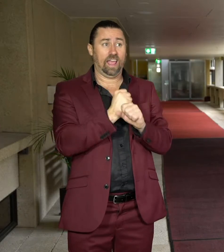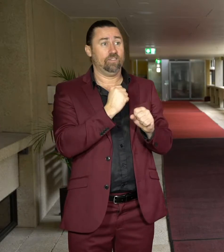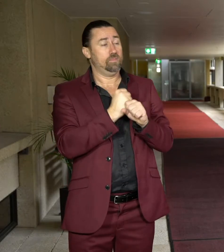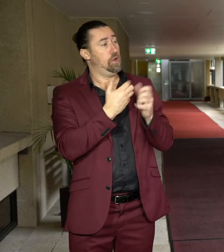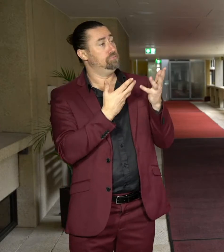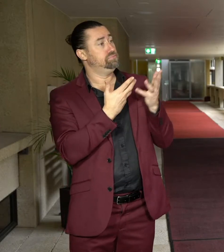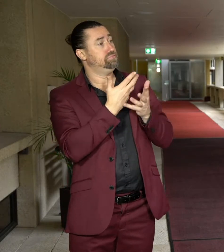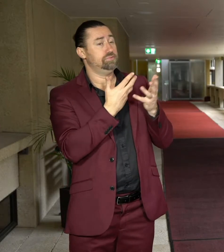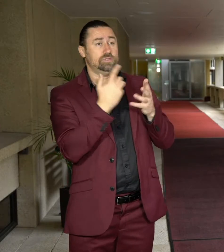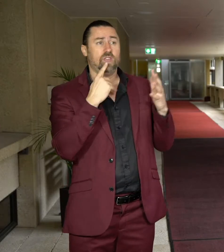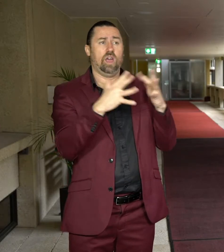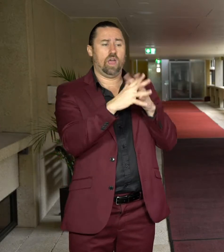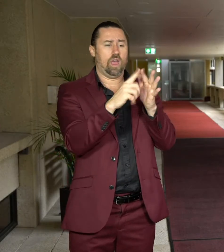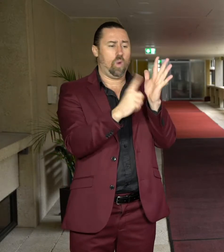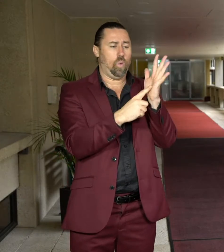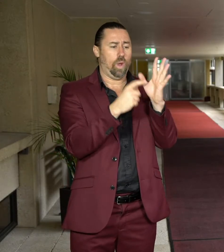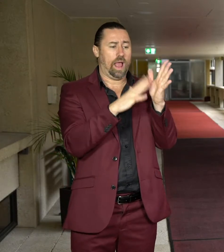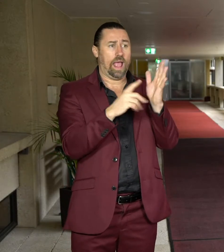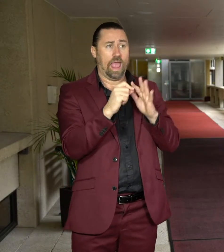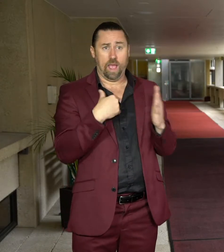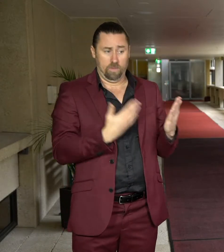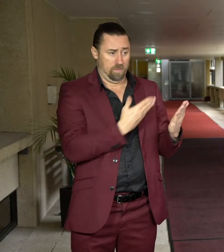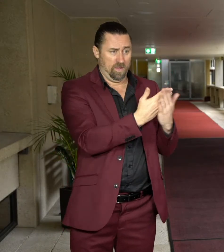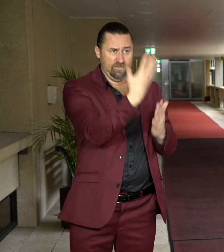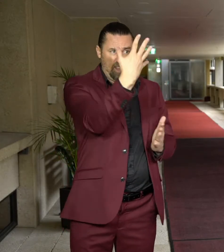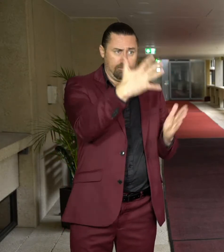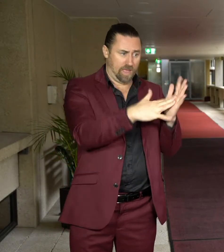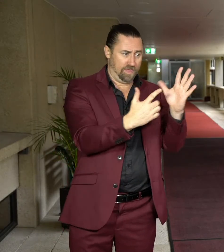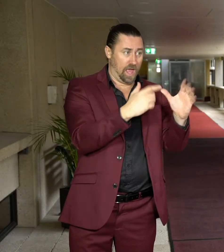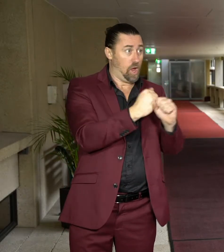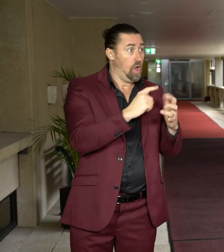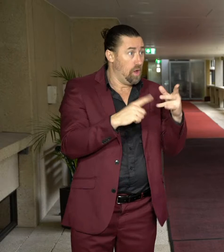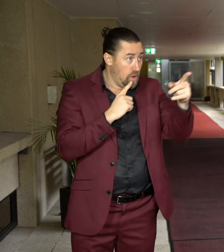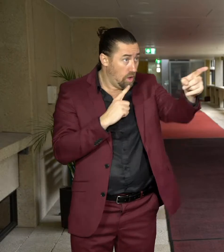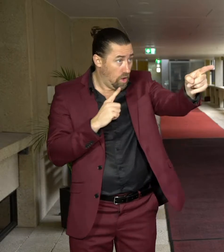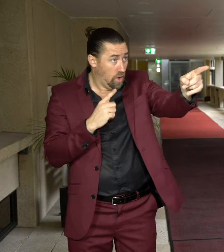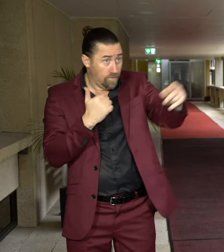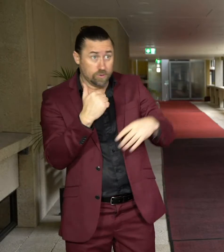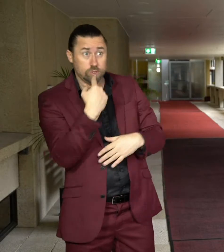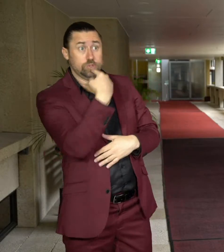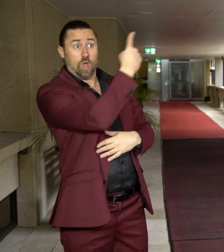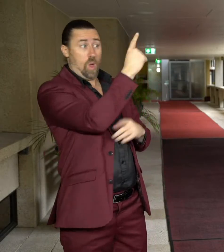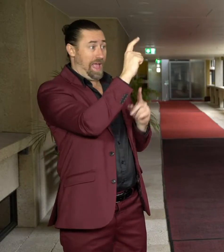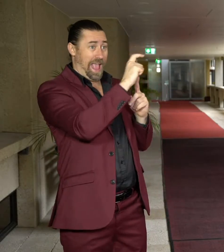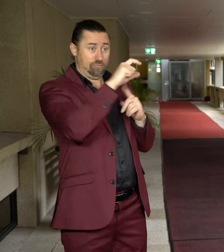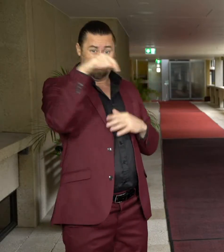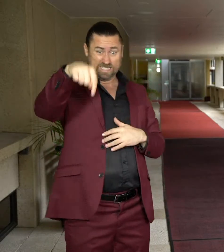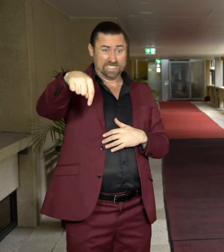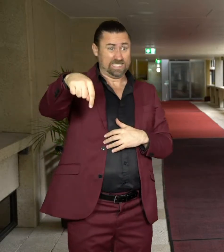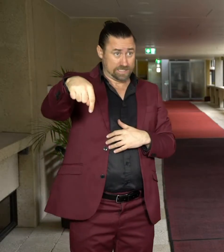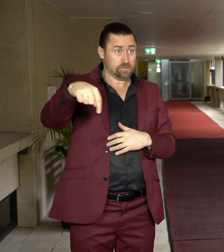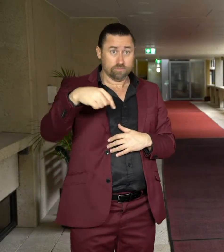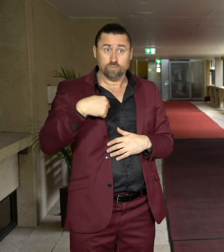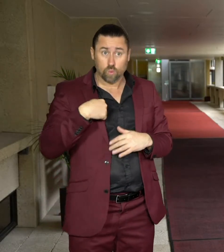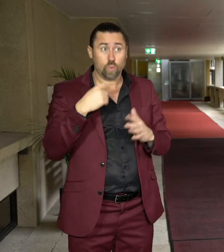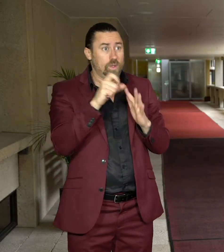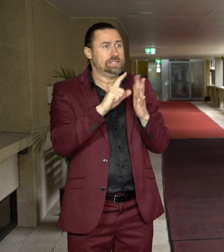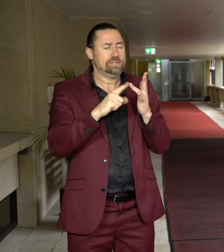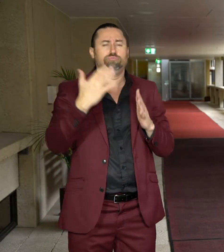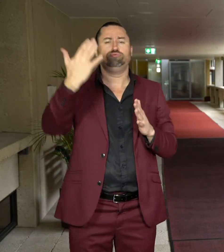our Wellcome proposal, I think, has been on the table now for 5 months. So did you say you had proposed this site to We did an audit of